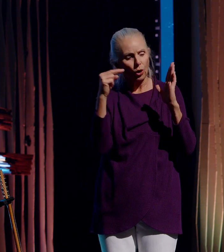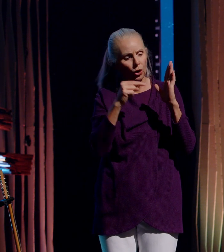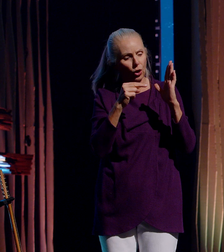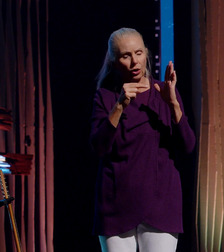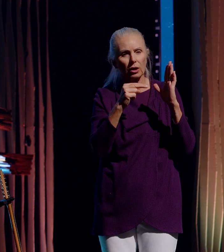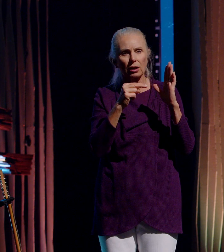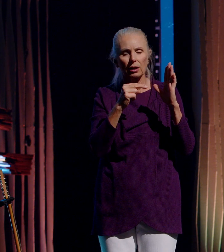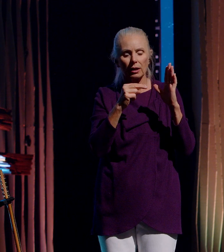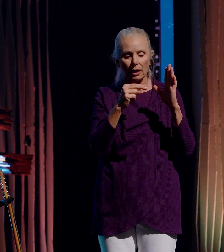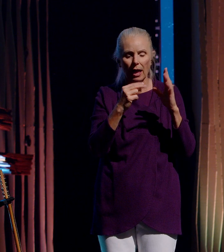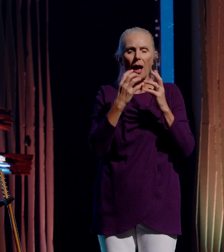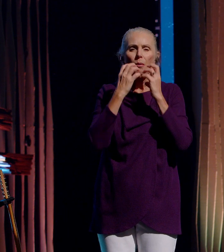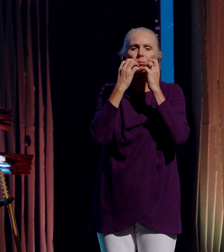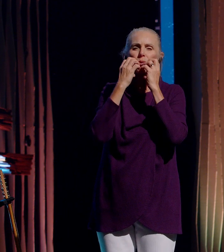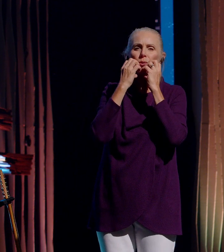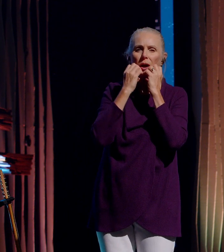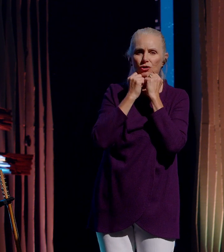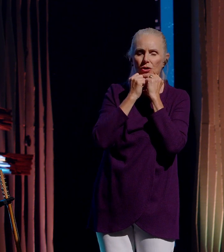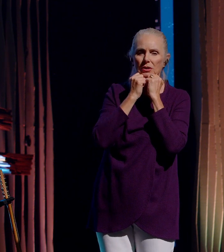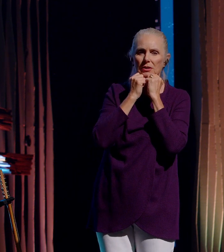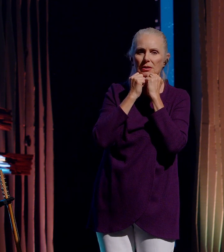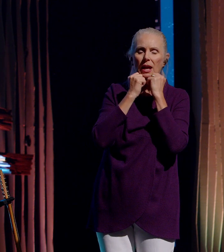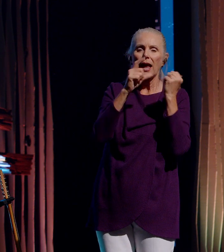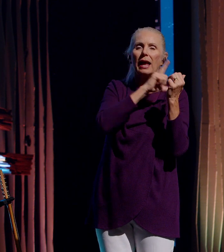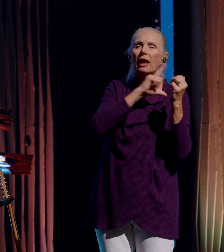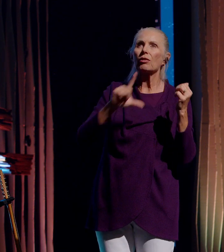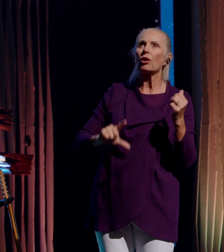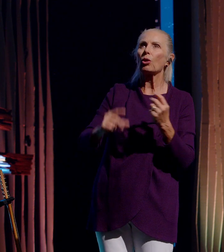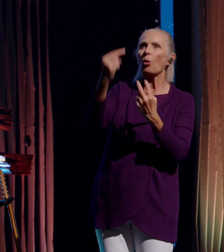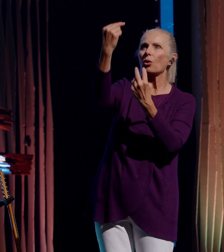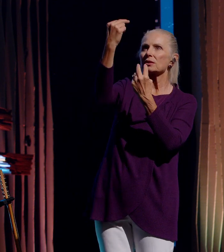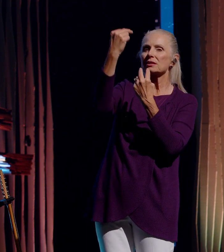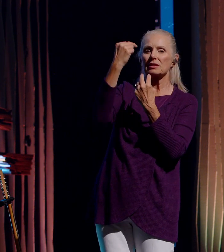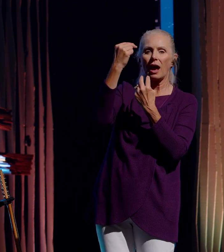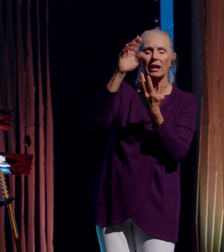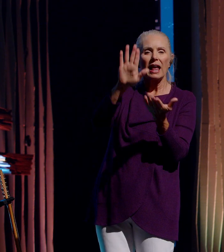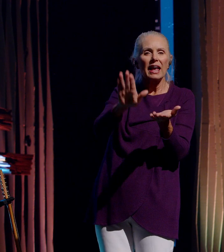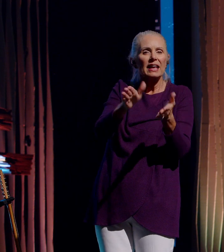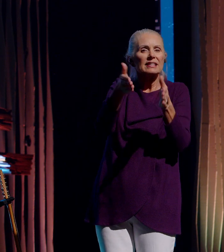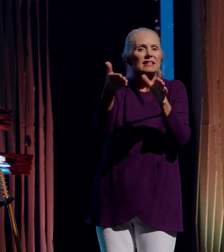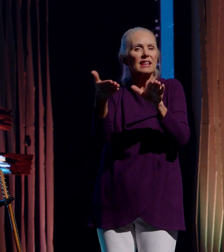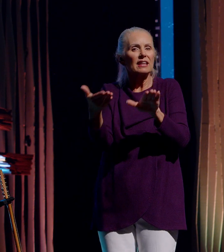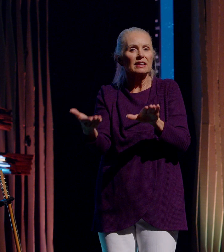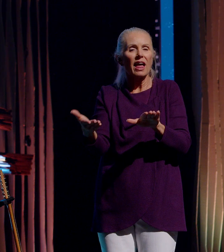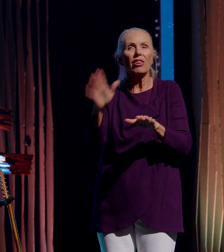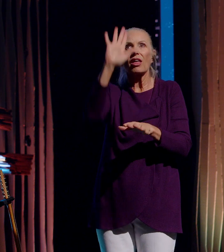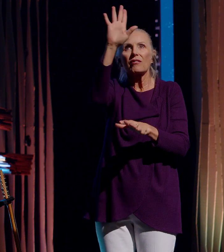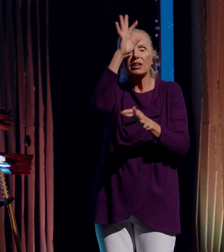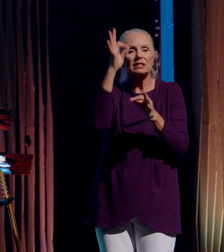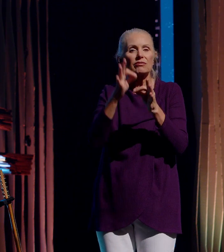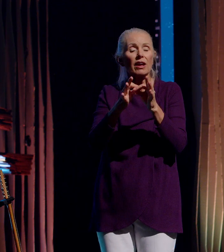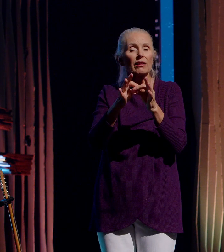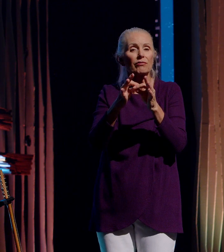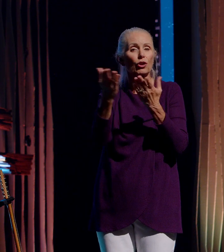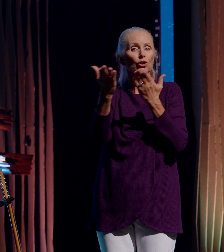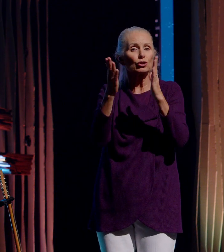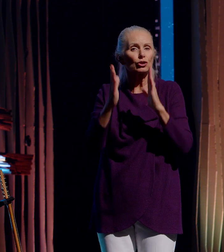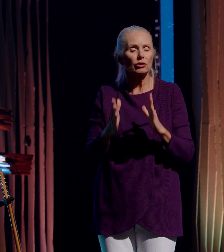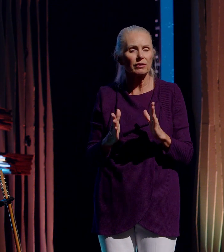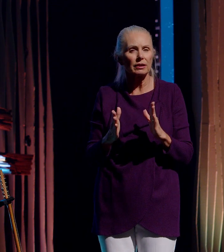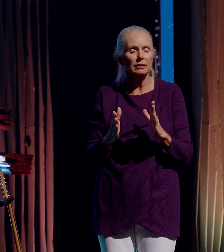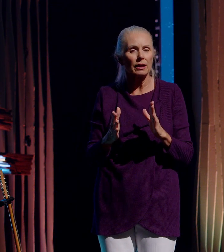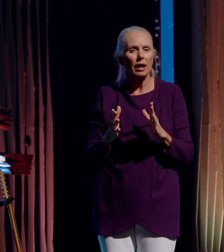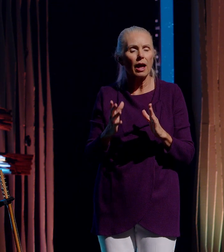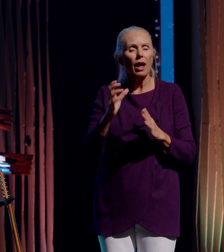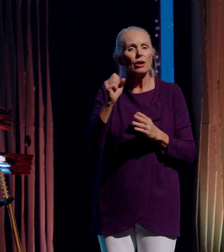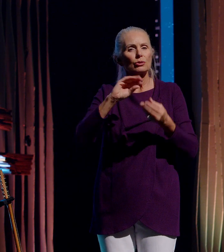It says, "Precious in the sight of the Lord is the death of his faithful servants." Number 4 on your